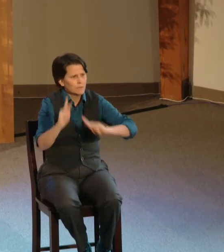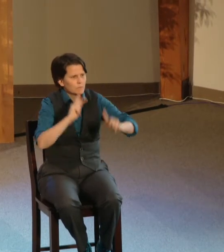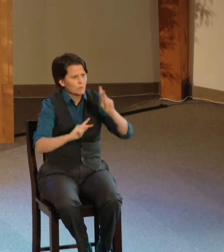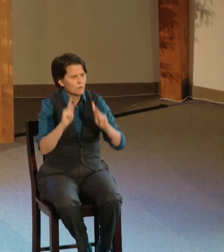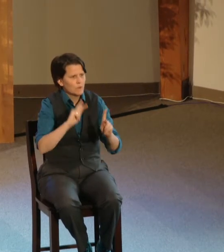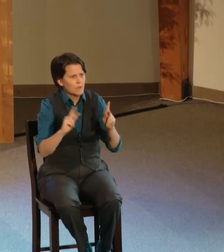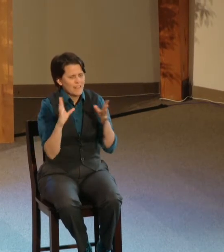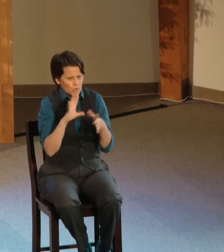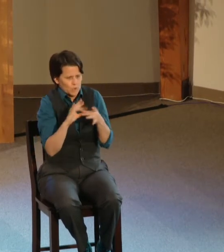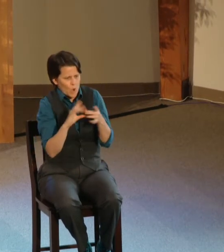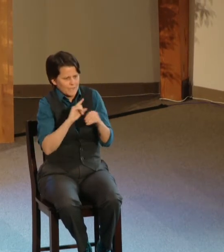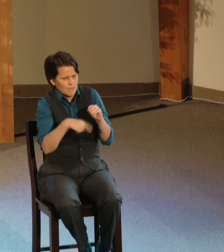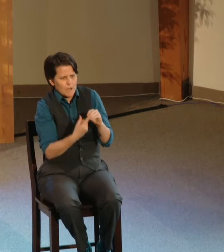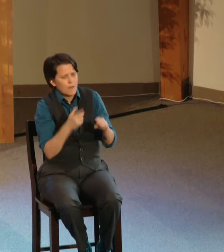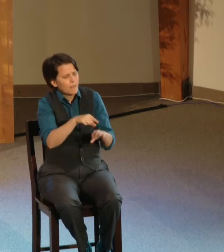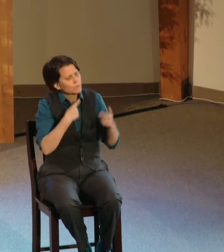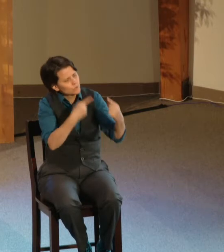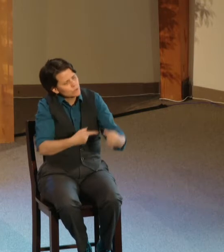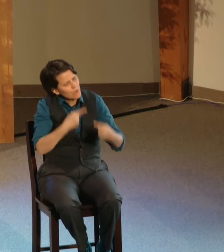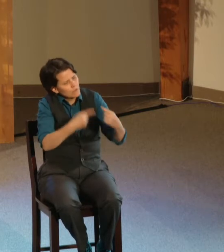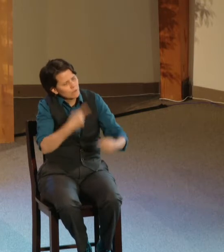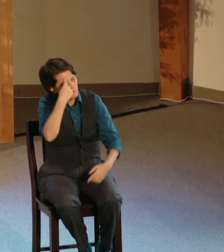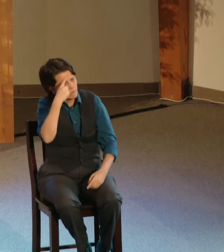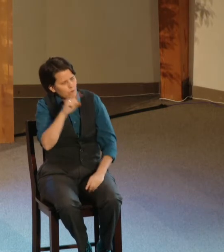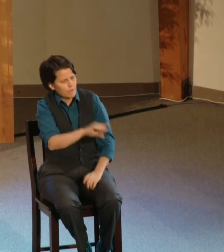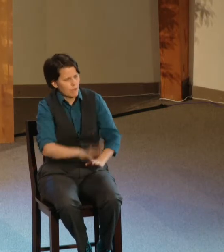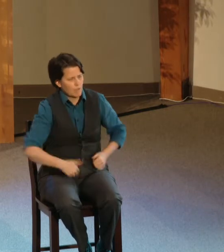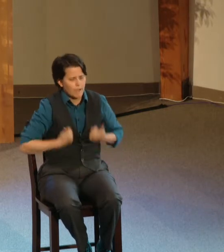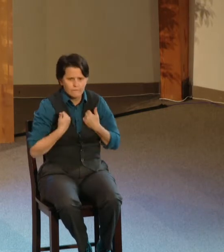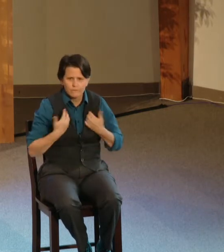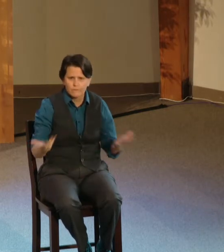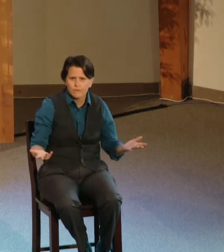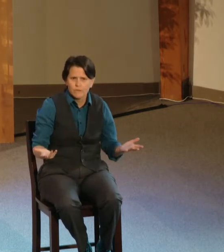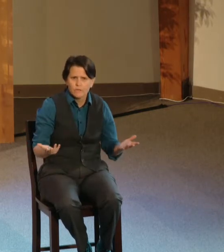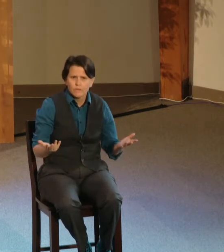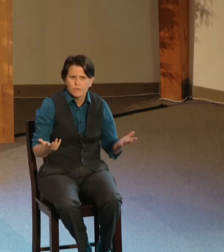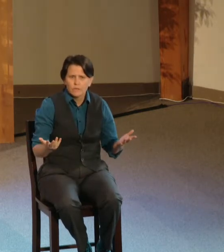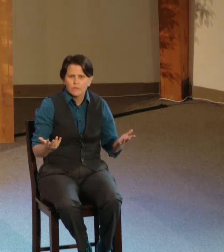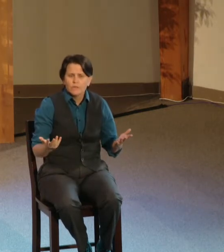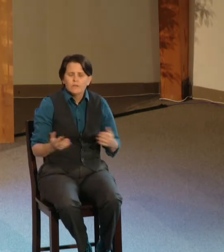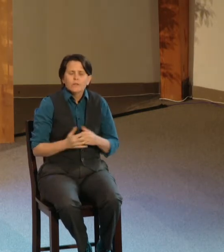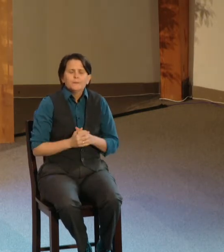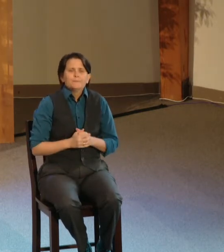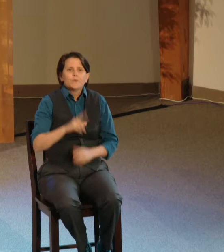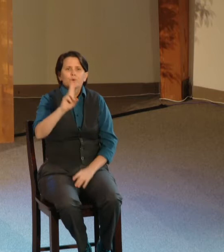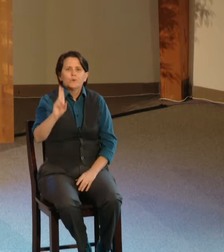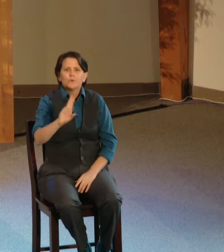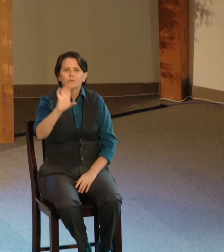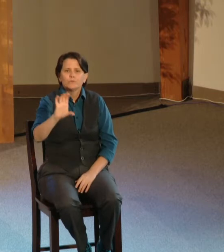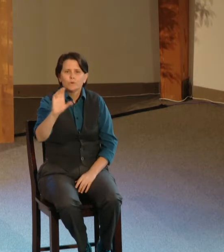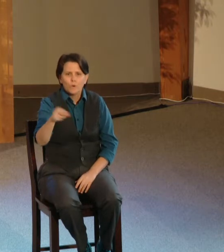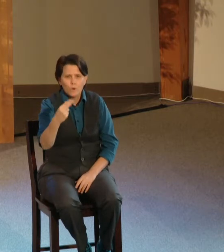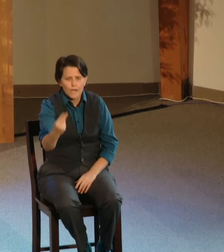lives, that they were battered people who were struggling with life. Unity Church of the Hills here, we